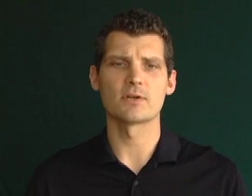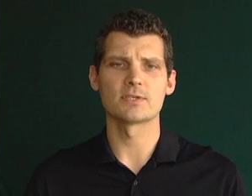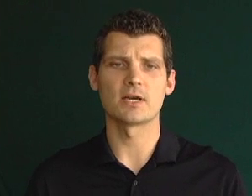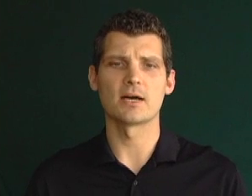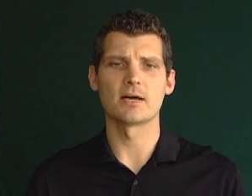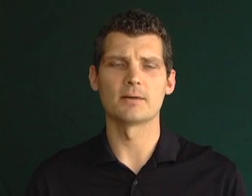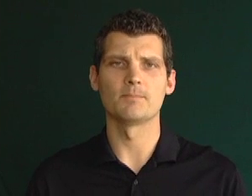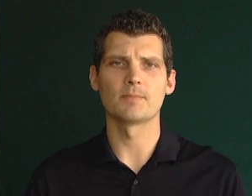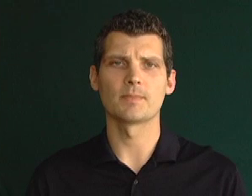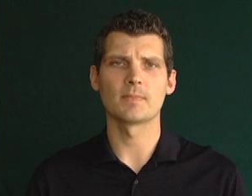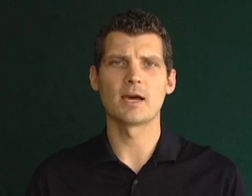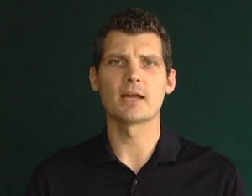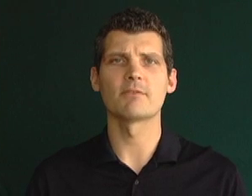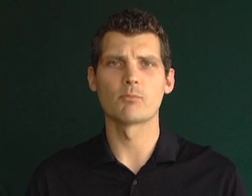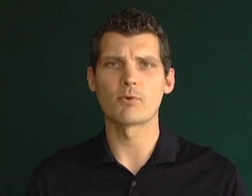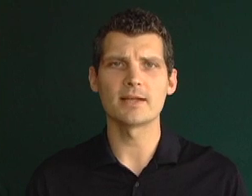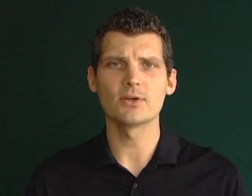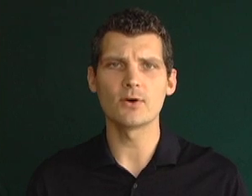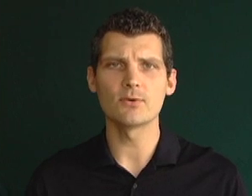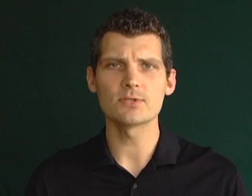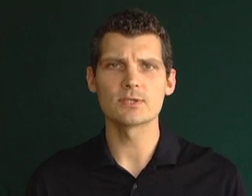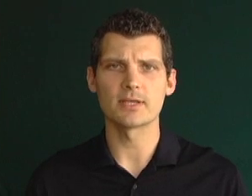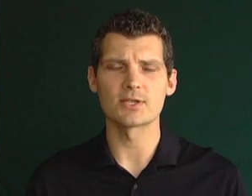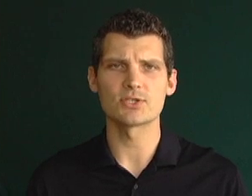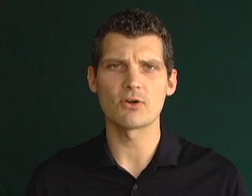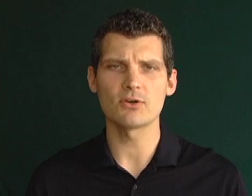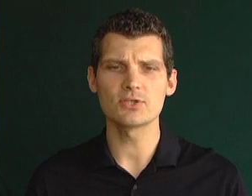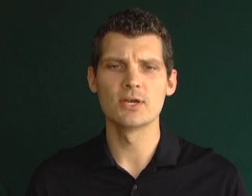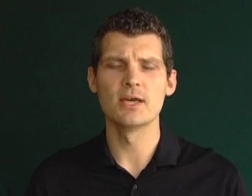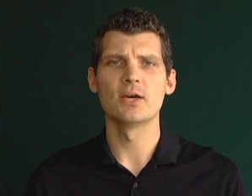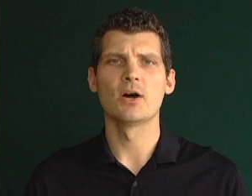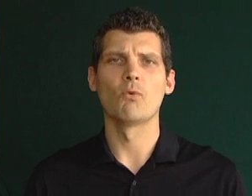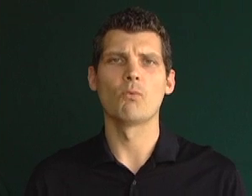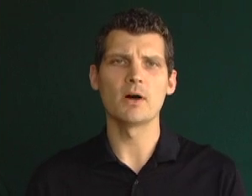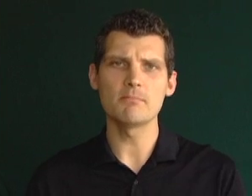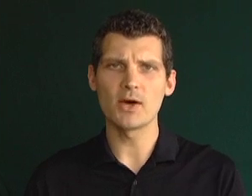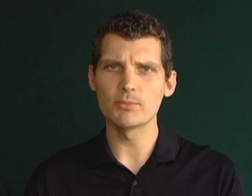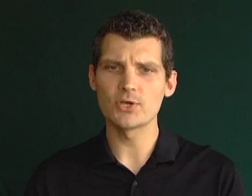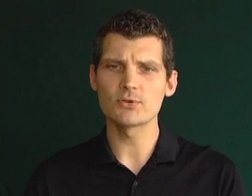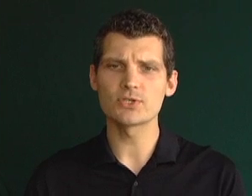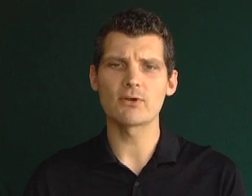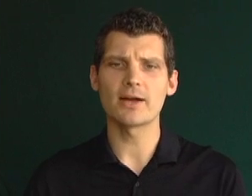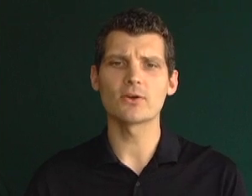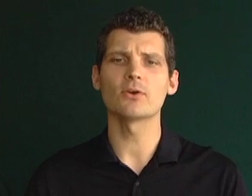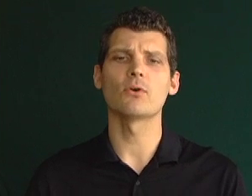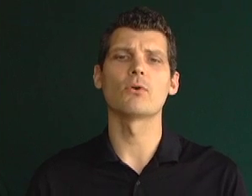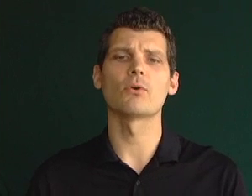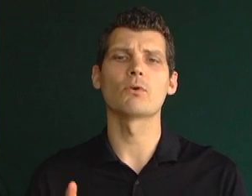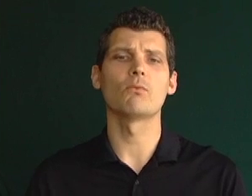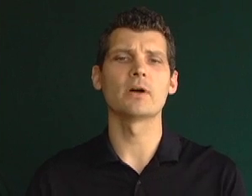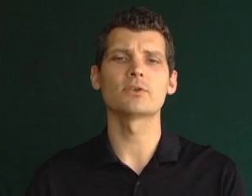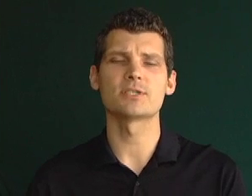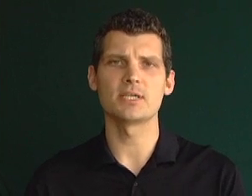as kind of a bread goes, like a starch, 1 Melba toast cracker or 1